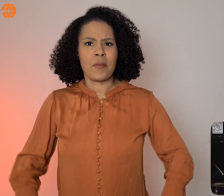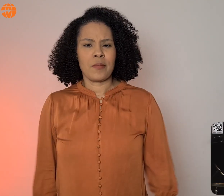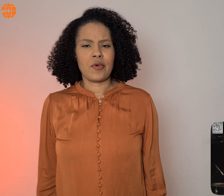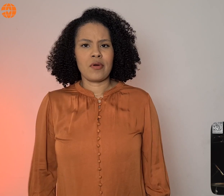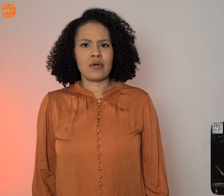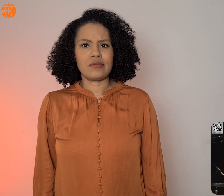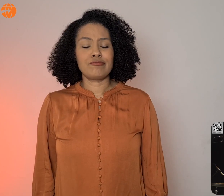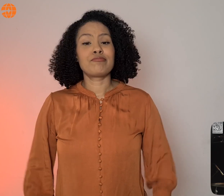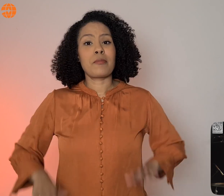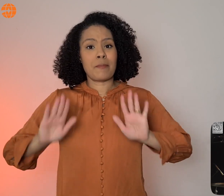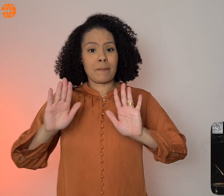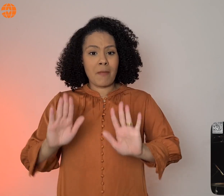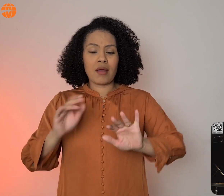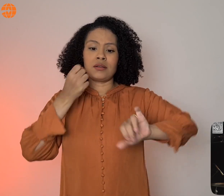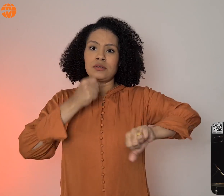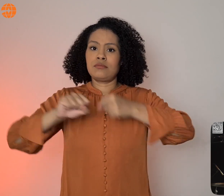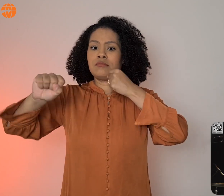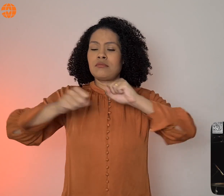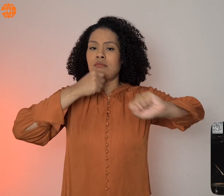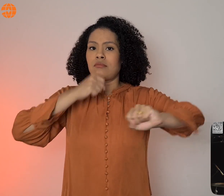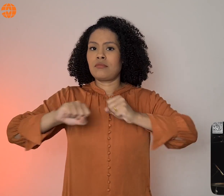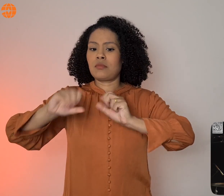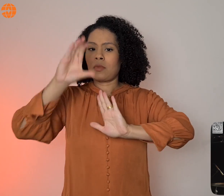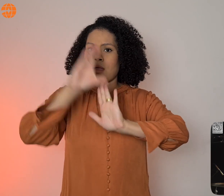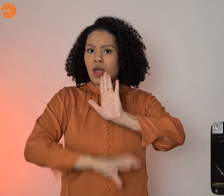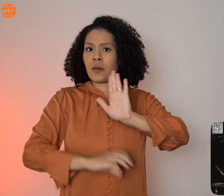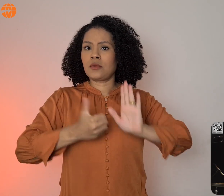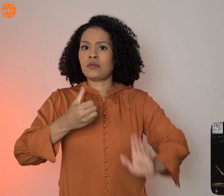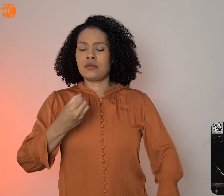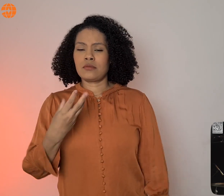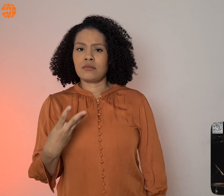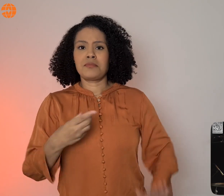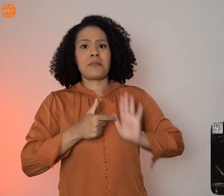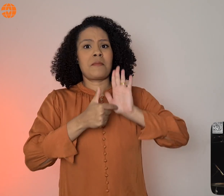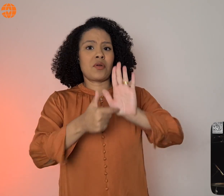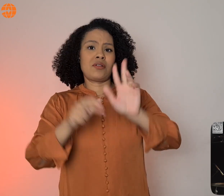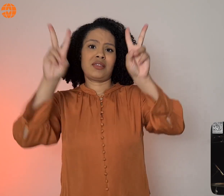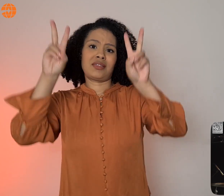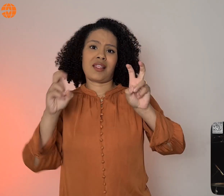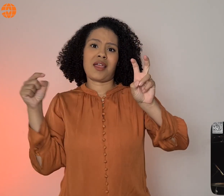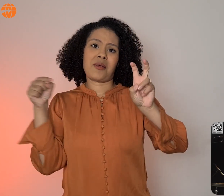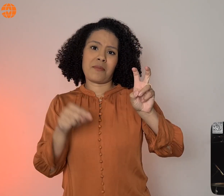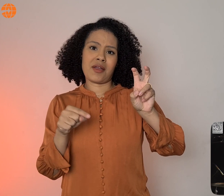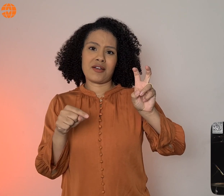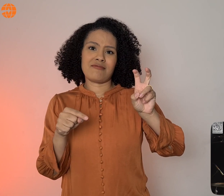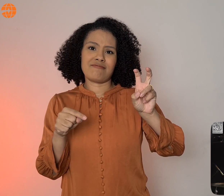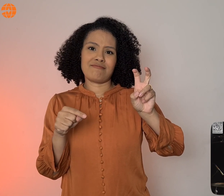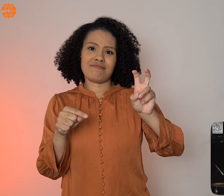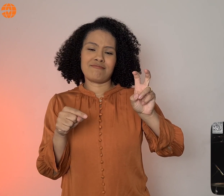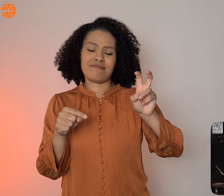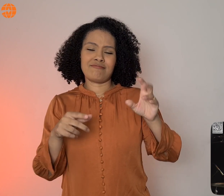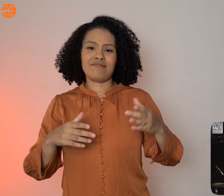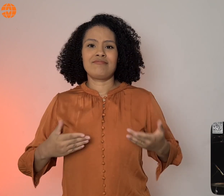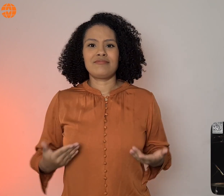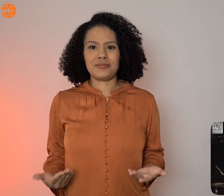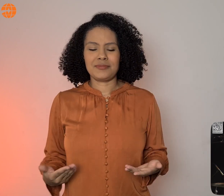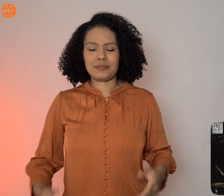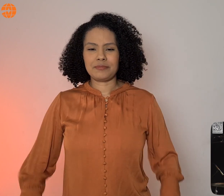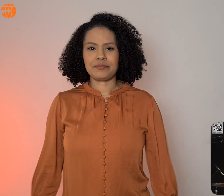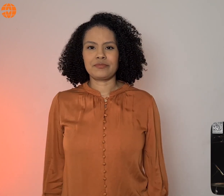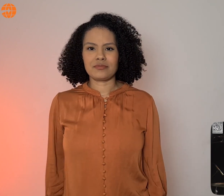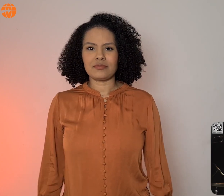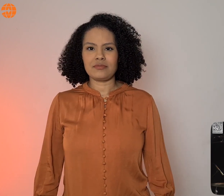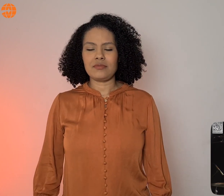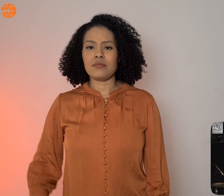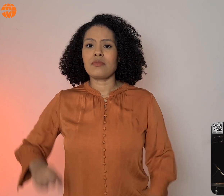That's what the theme of this whole psalm is about. Mas é sobre esse tema que esse salmo inteiro é sobre isso. Now the